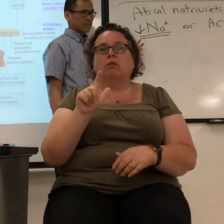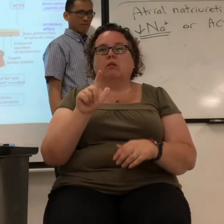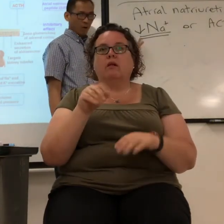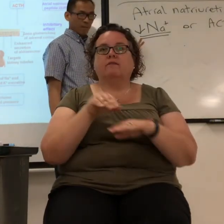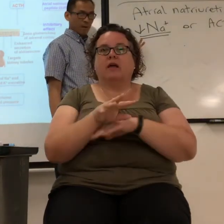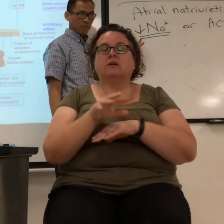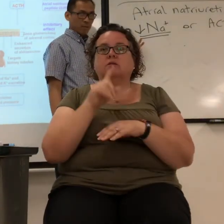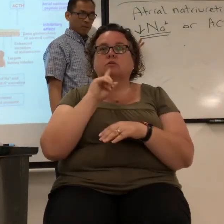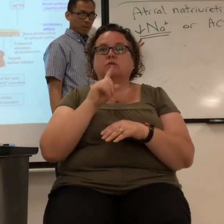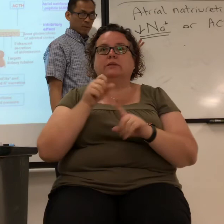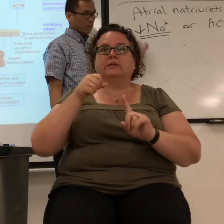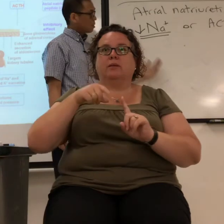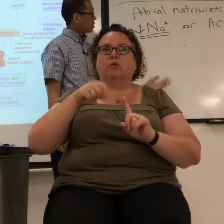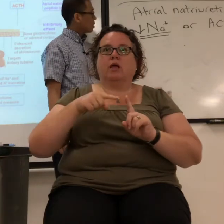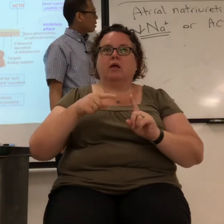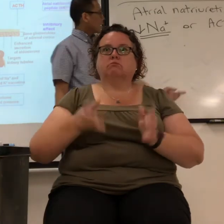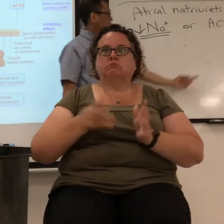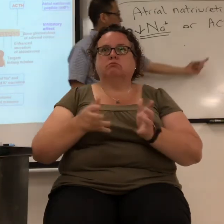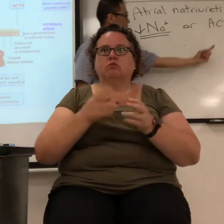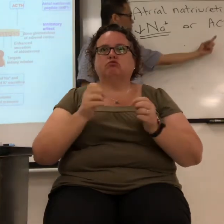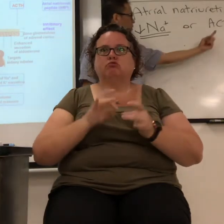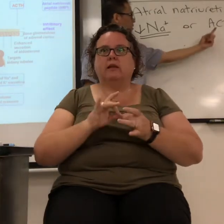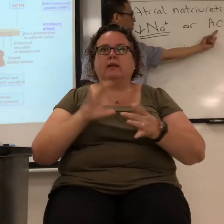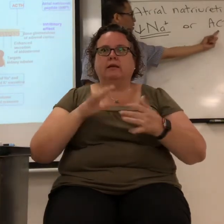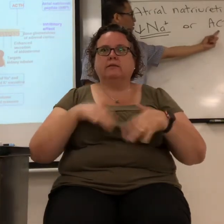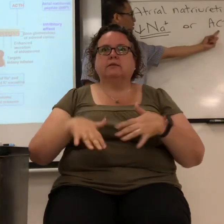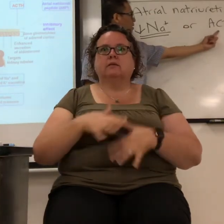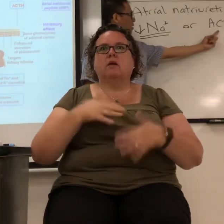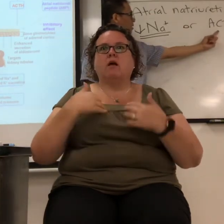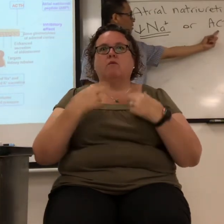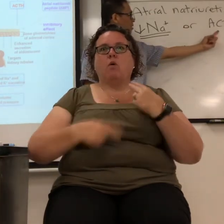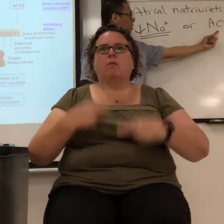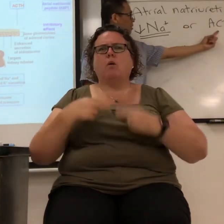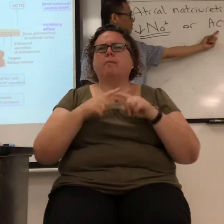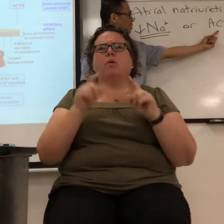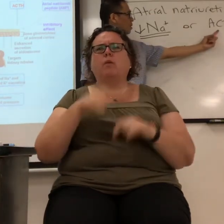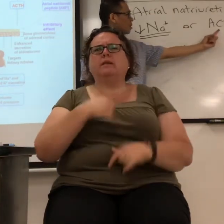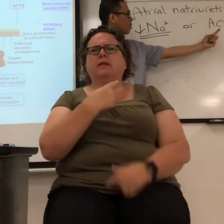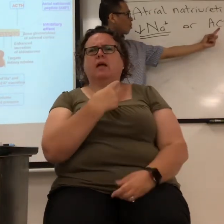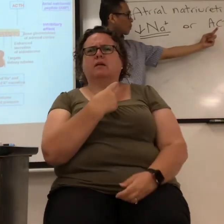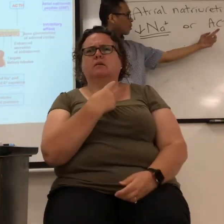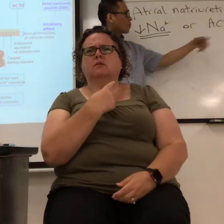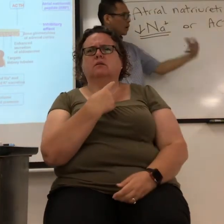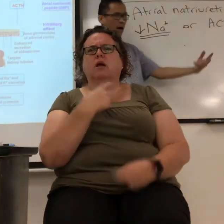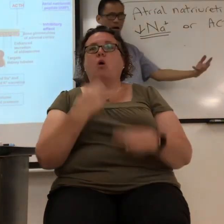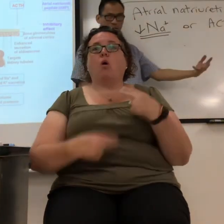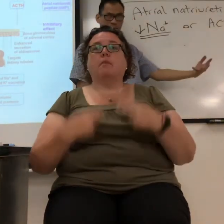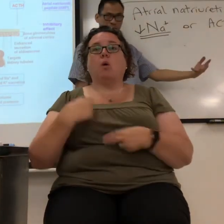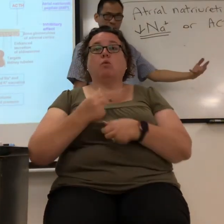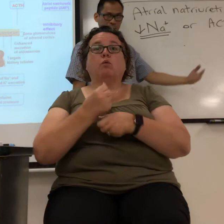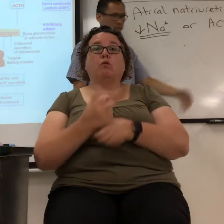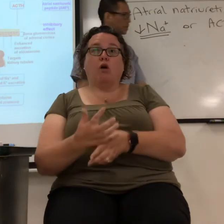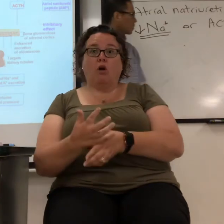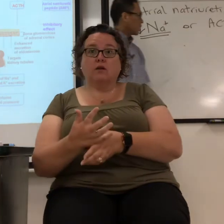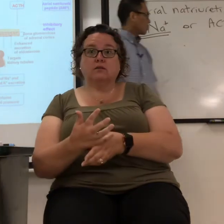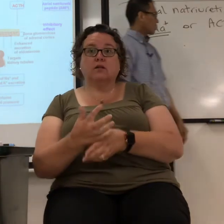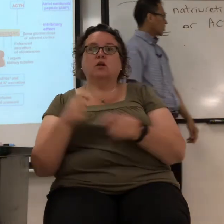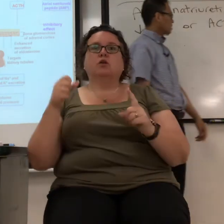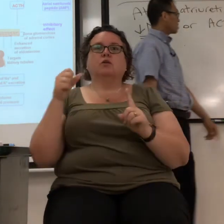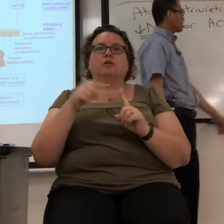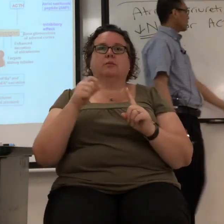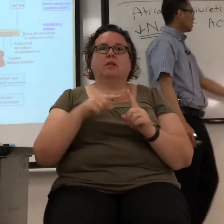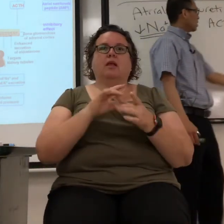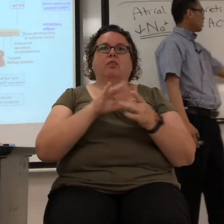a release of a hormone. And what's this one? That's a hormonal cause to stimulate